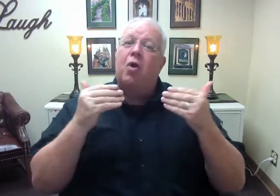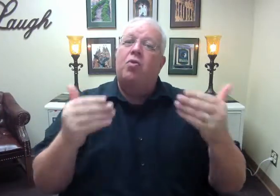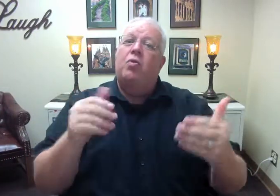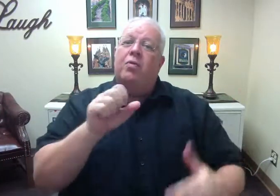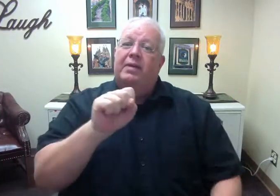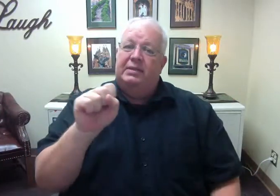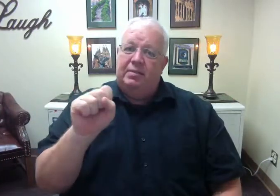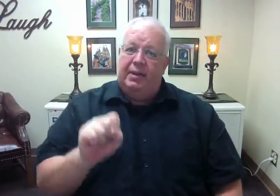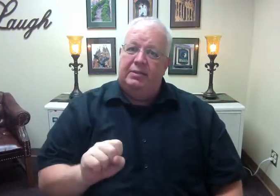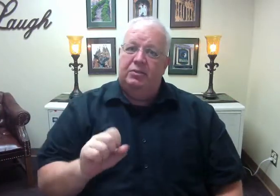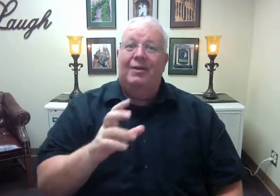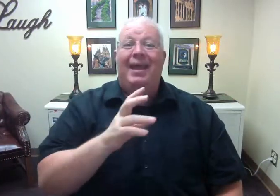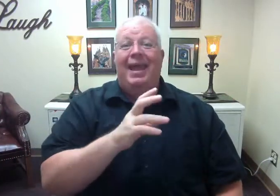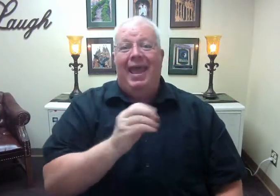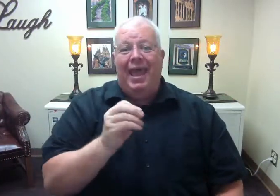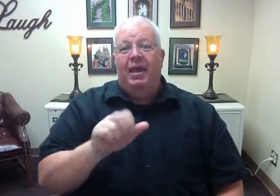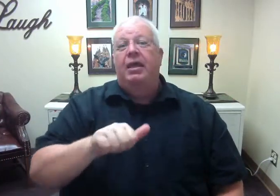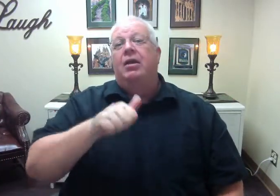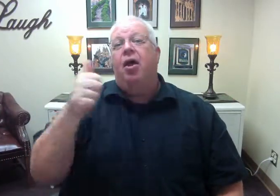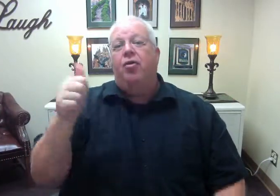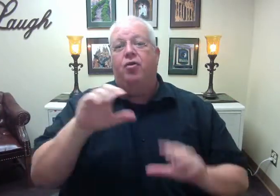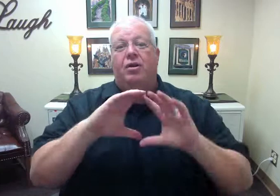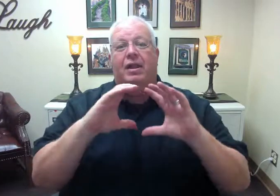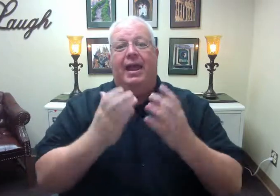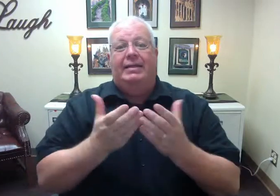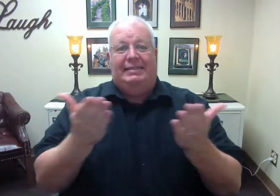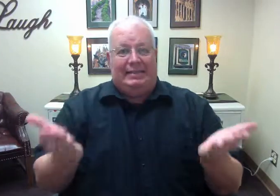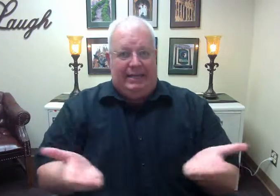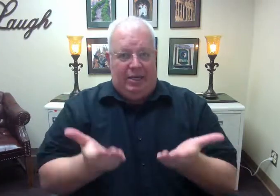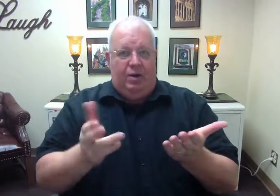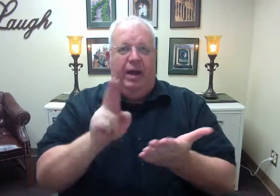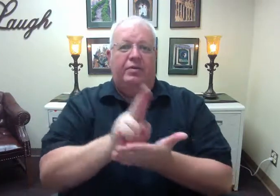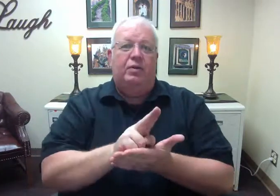at the university. Please be sure to read all